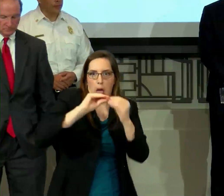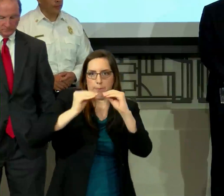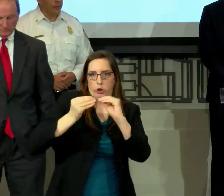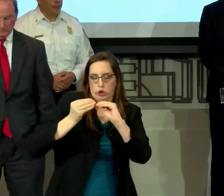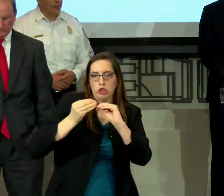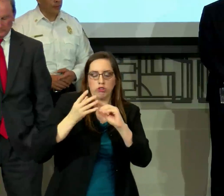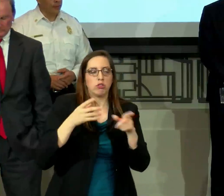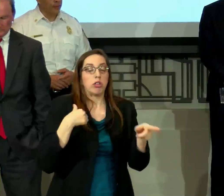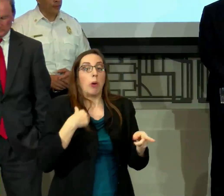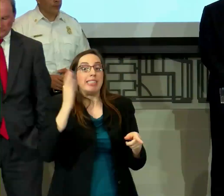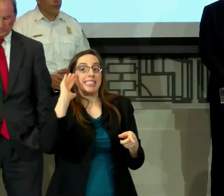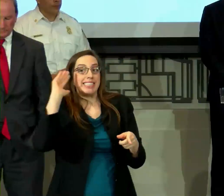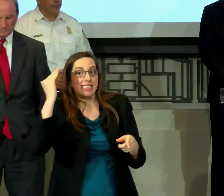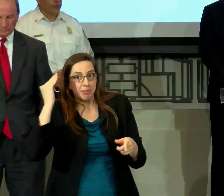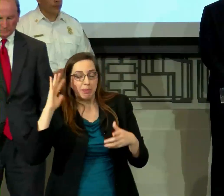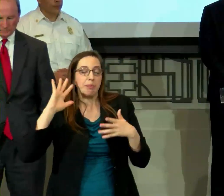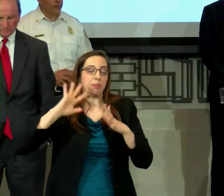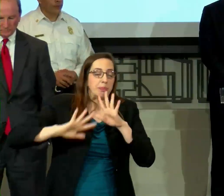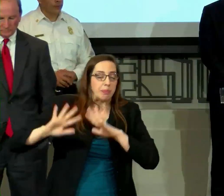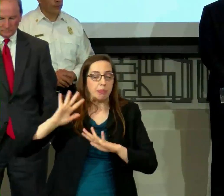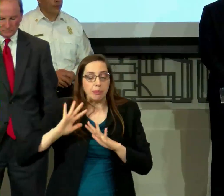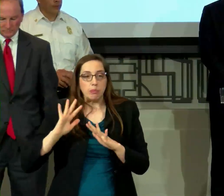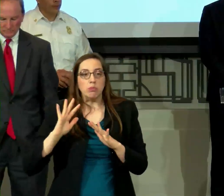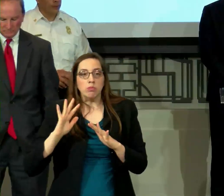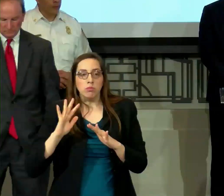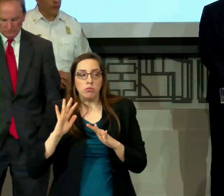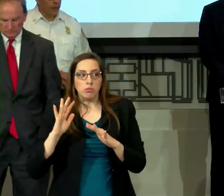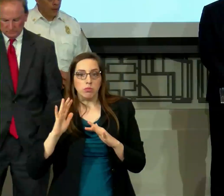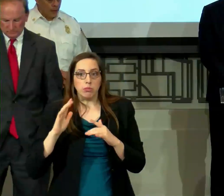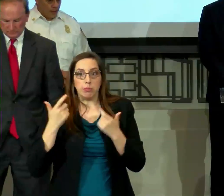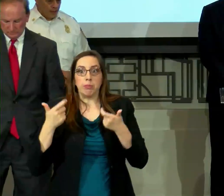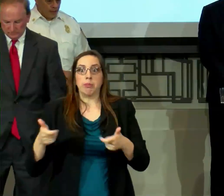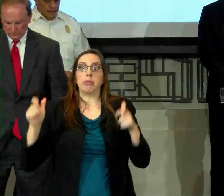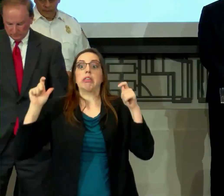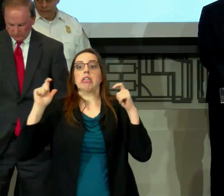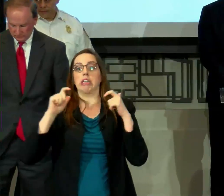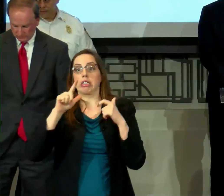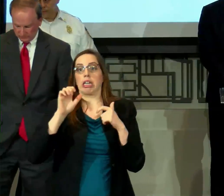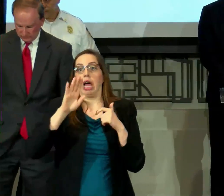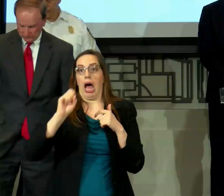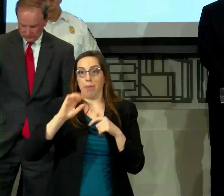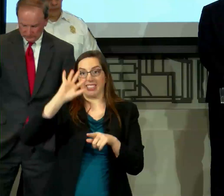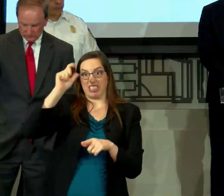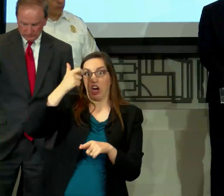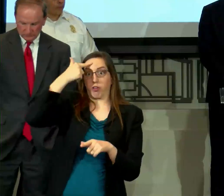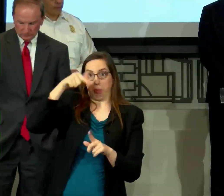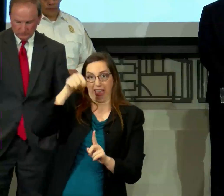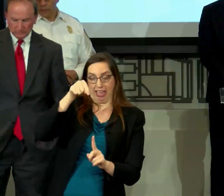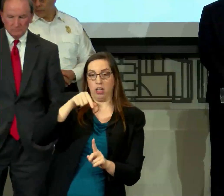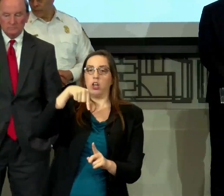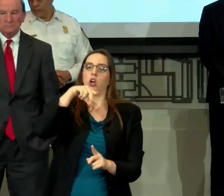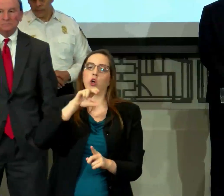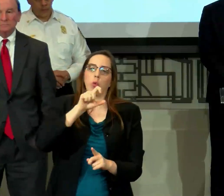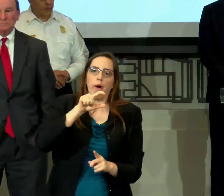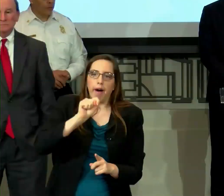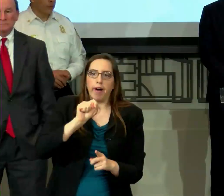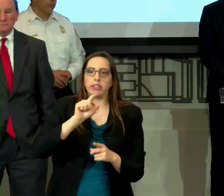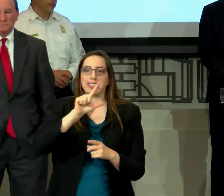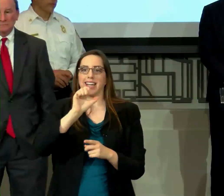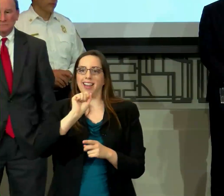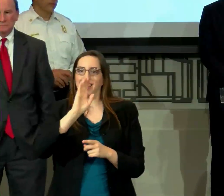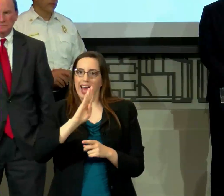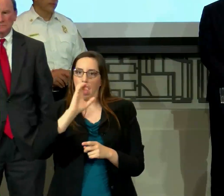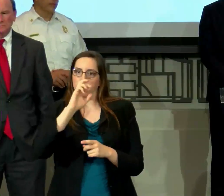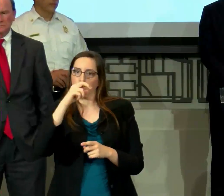my understanding is that the those huge labs at the federal government, Quest Labs and LabCorp in particular,